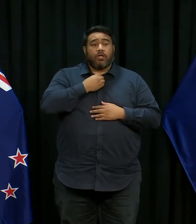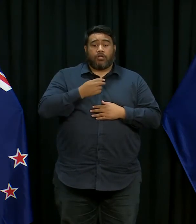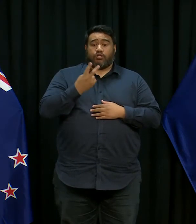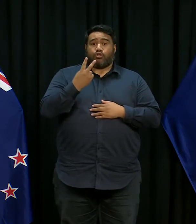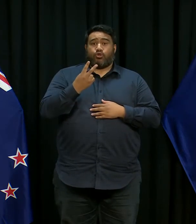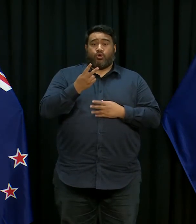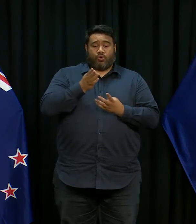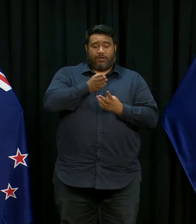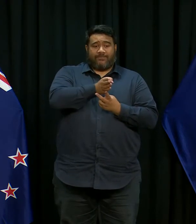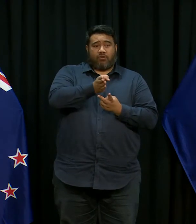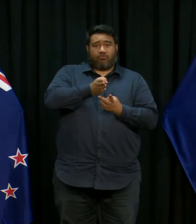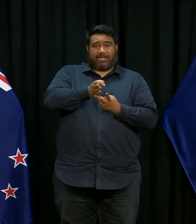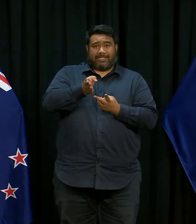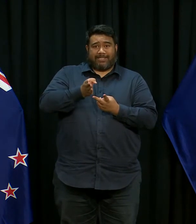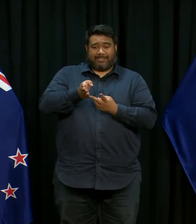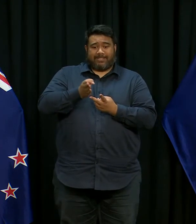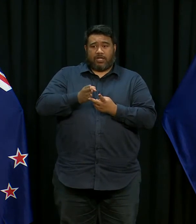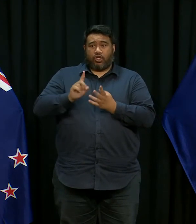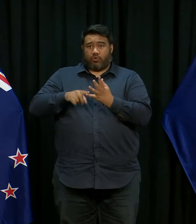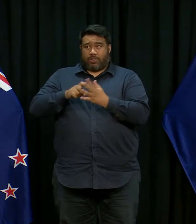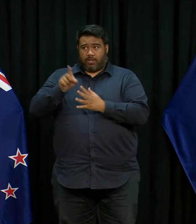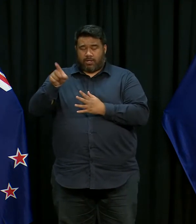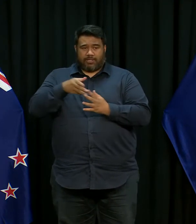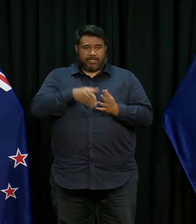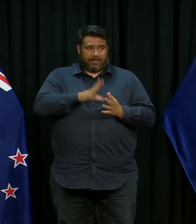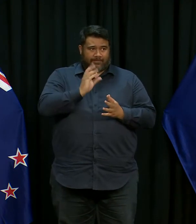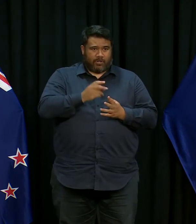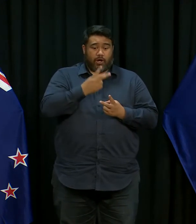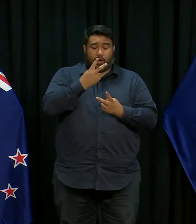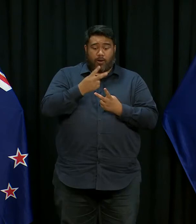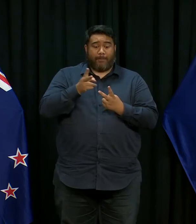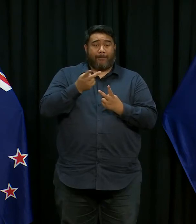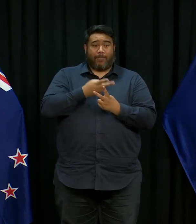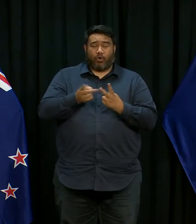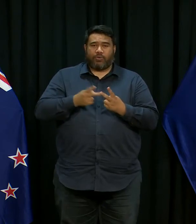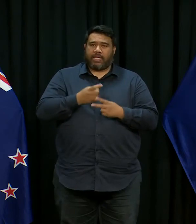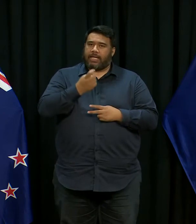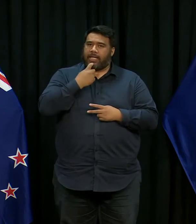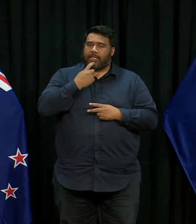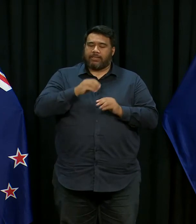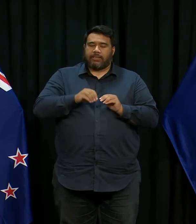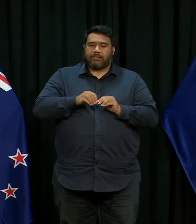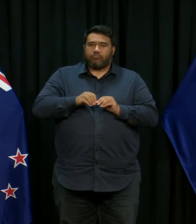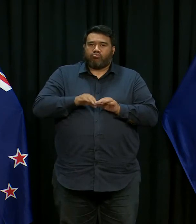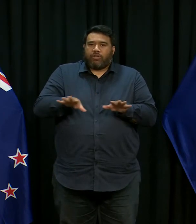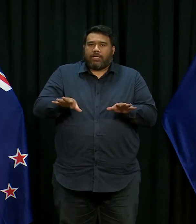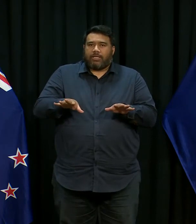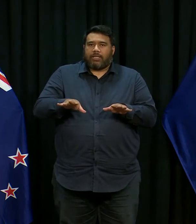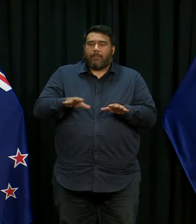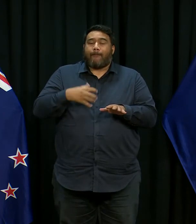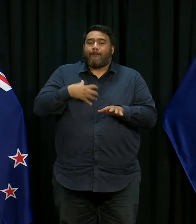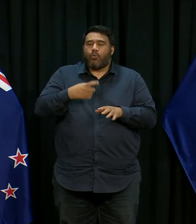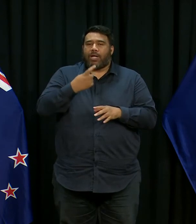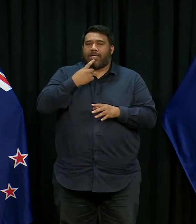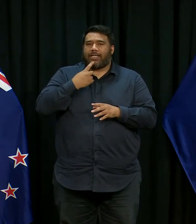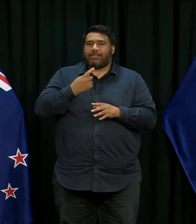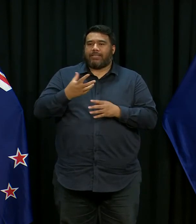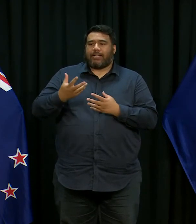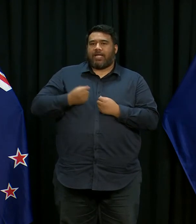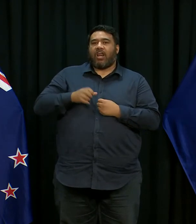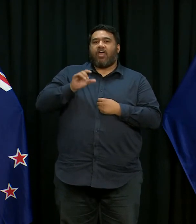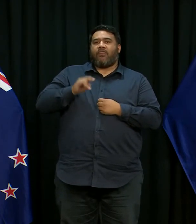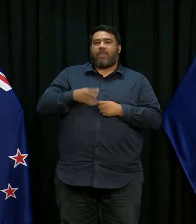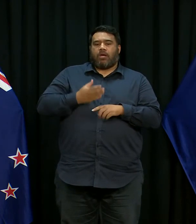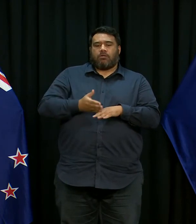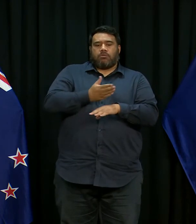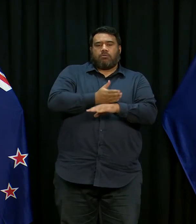variants. One is that they are more transmissible, and that absolutely informed our initial advice, and which to use a level 3 approach